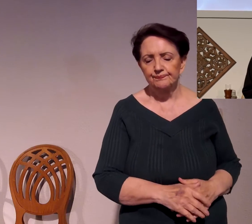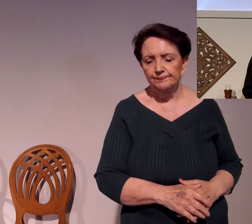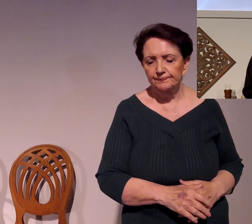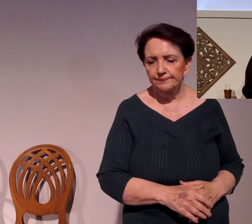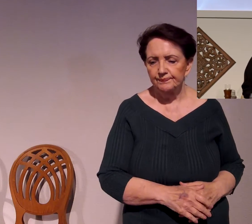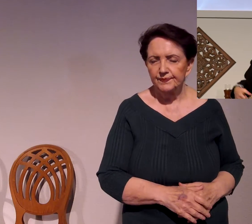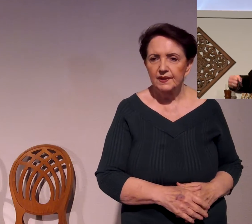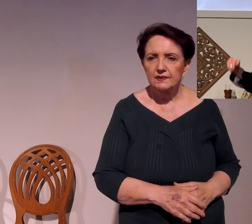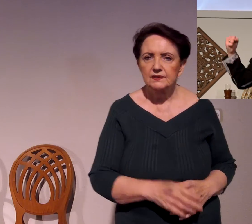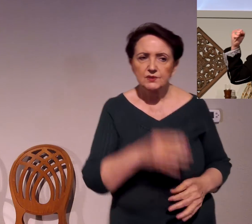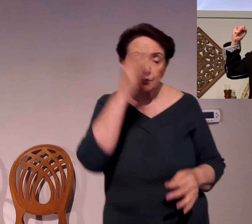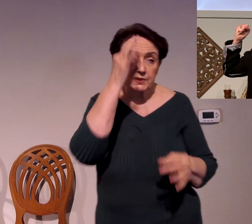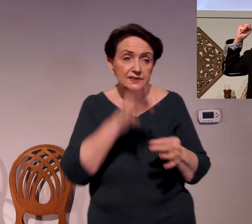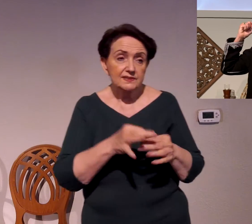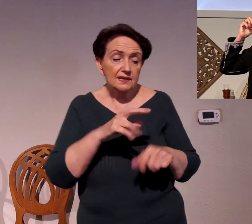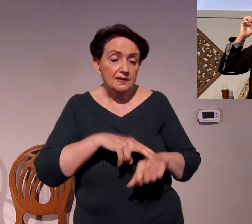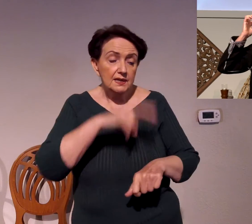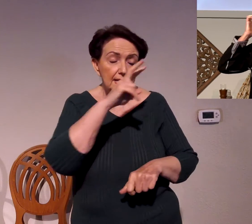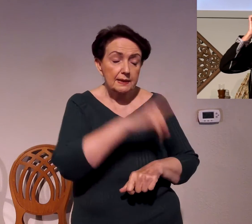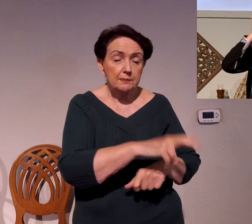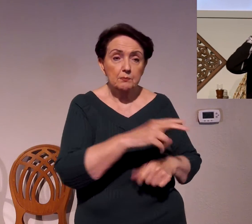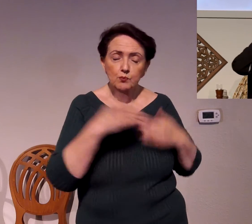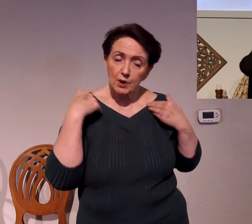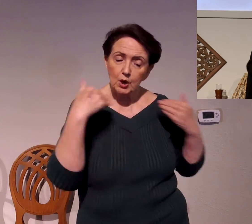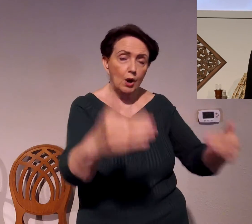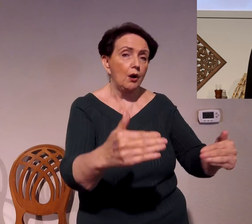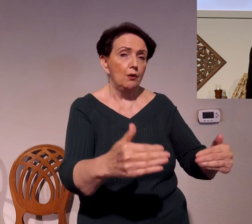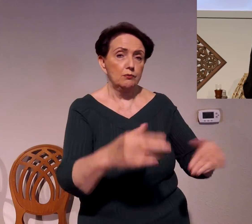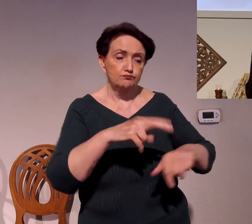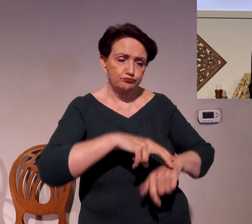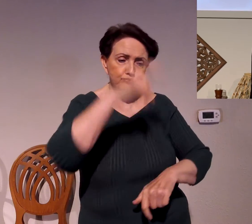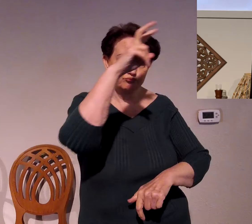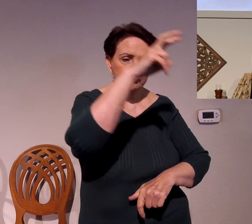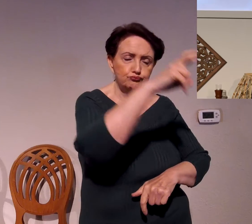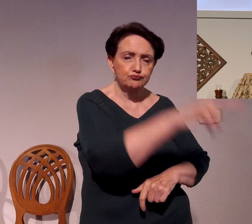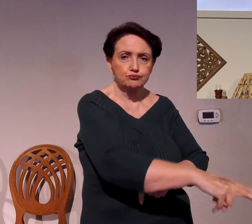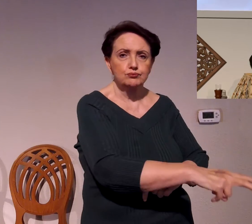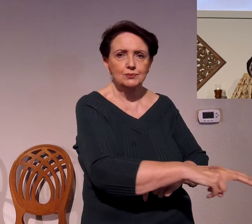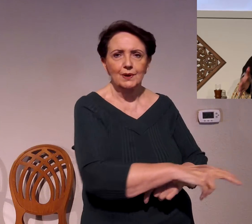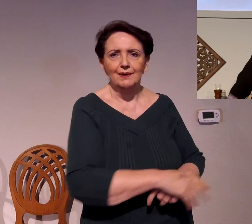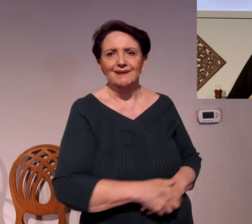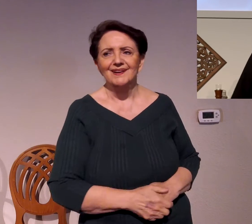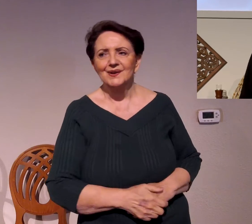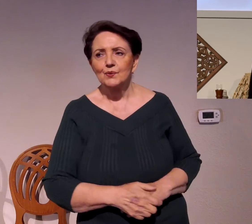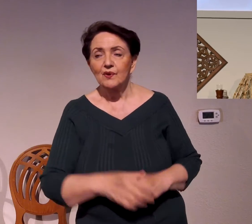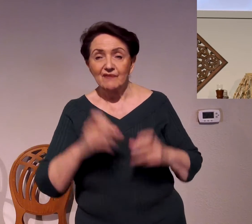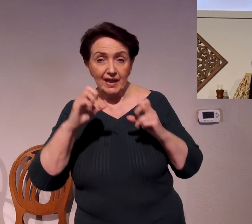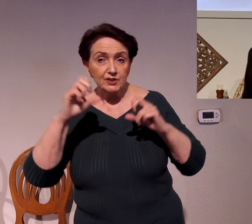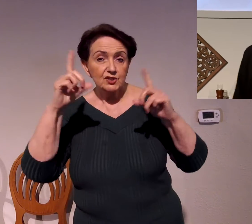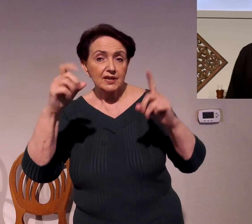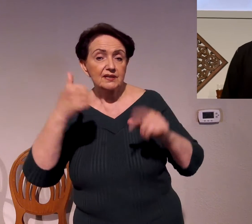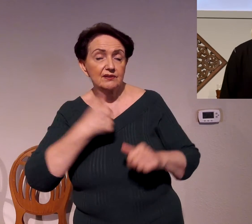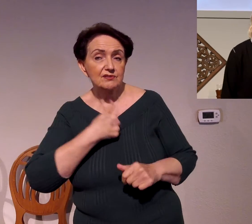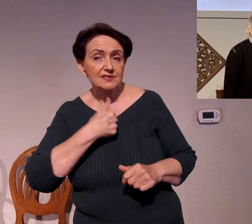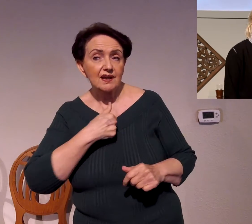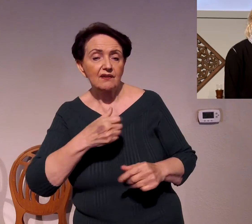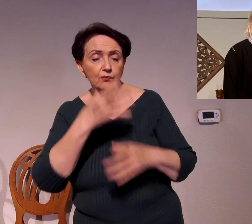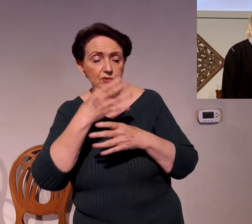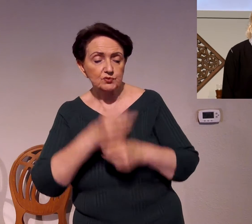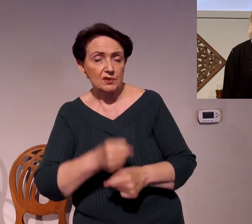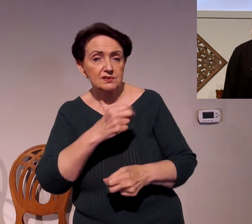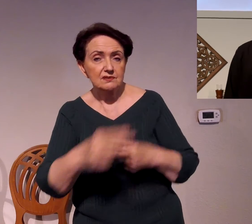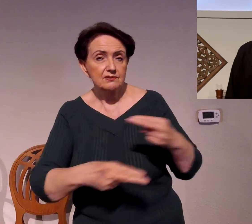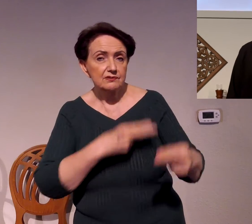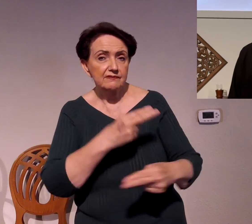So we decide to leap and we go for it. We just leap off the edge. We've educated ourselves. We're going to trust the universe.